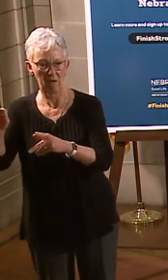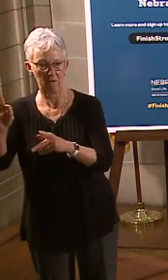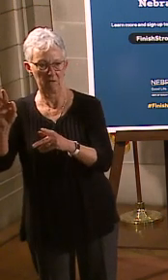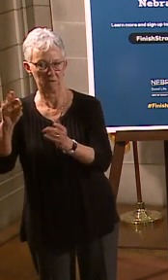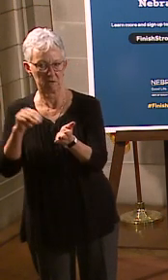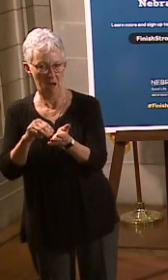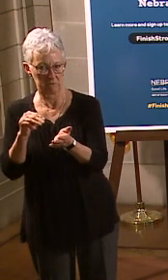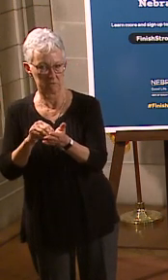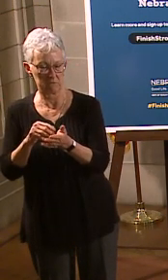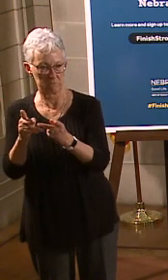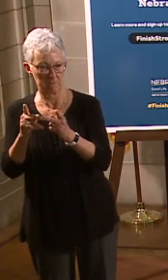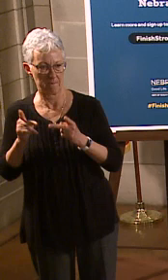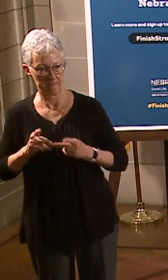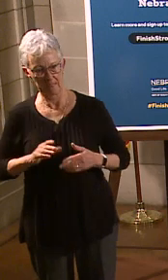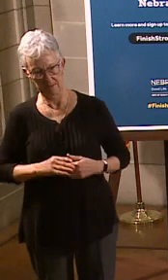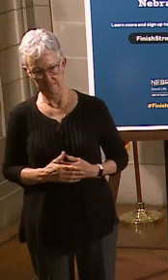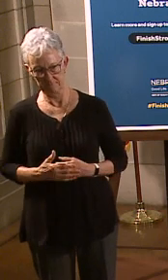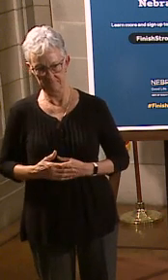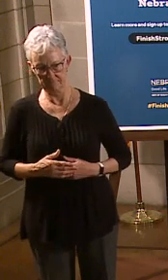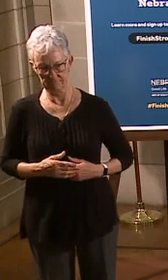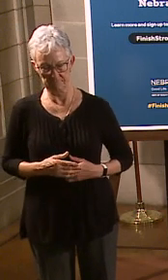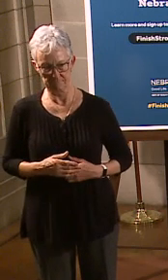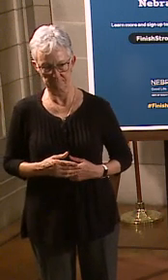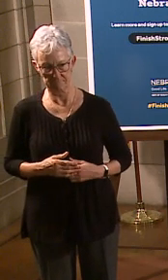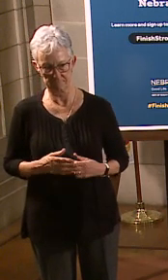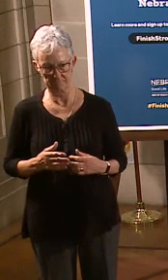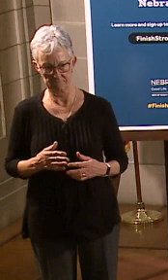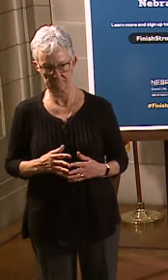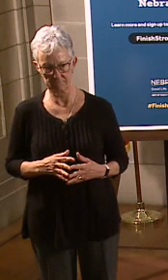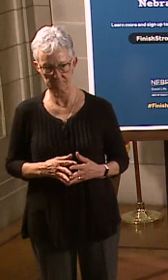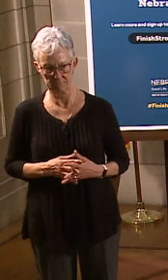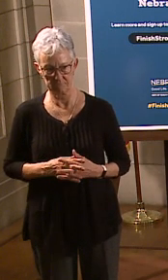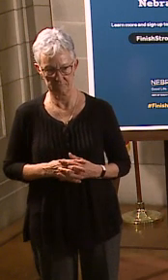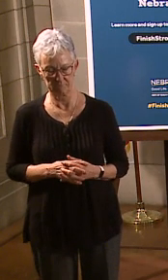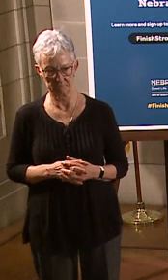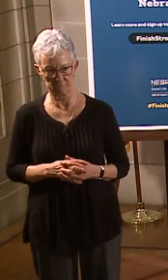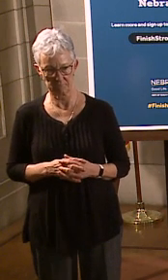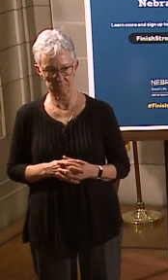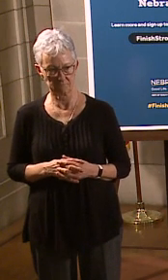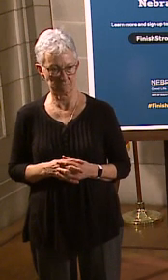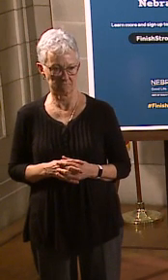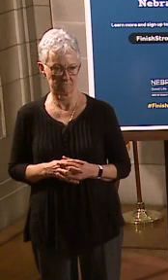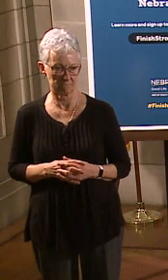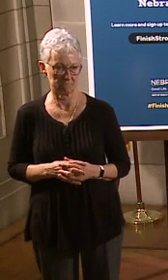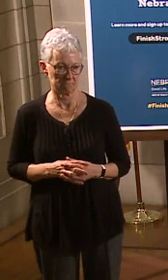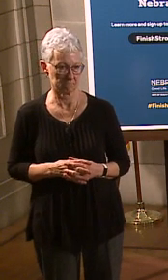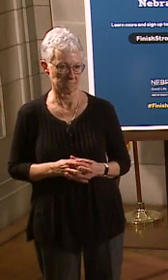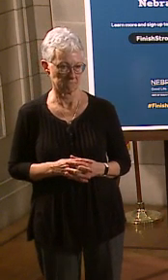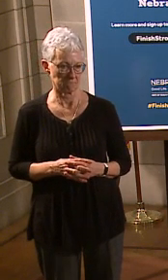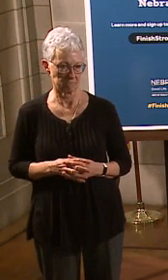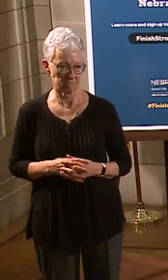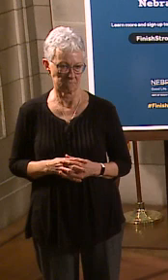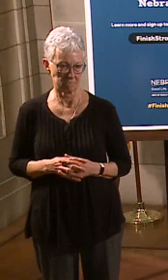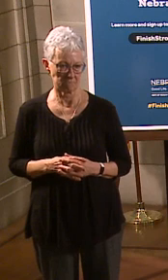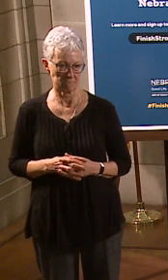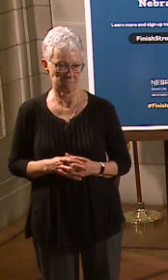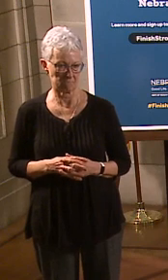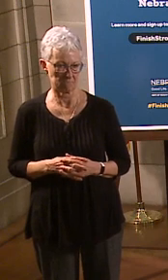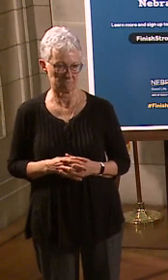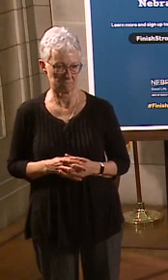But if it's a case that was from 5 months ago, is that counted